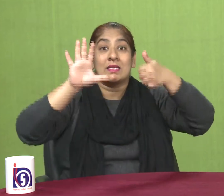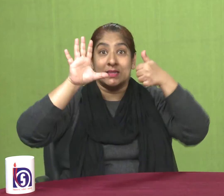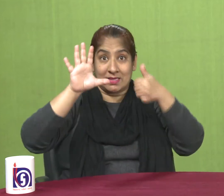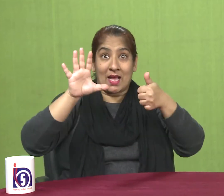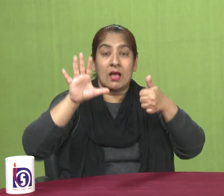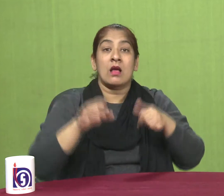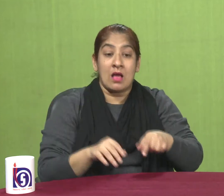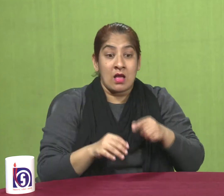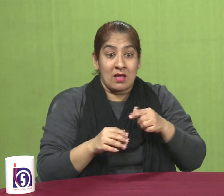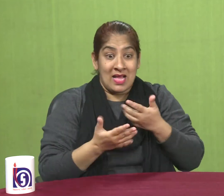Sixth point is